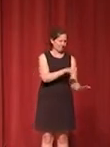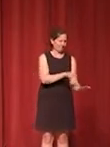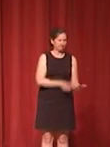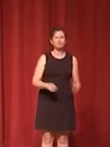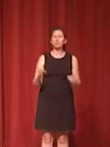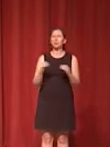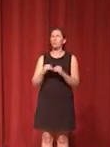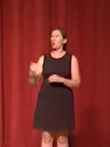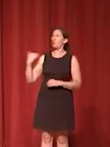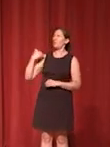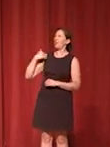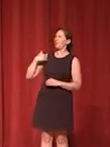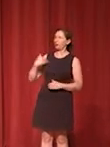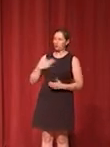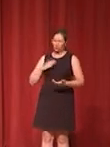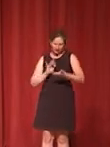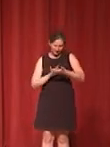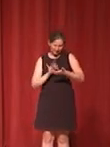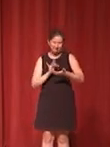to remind us.